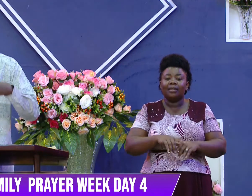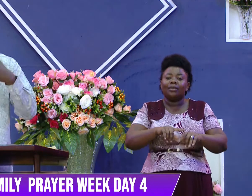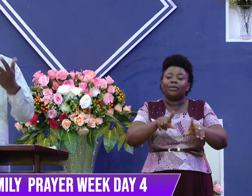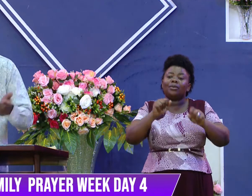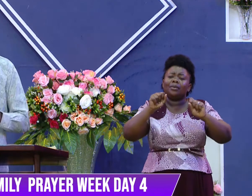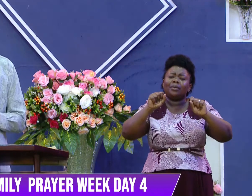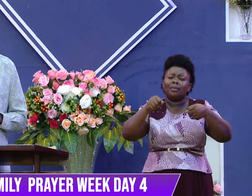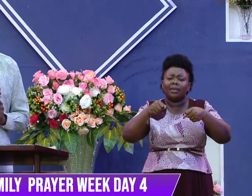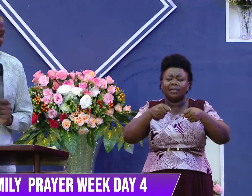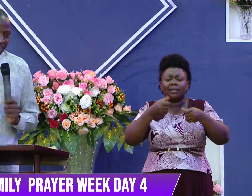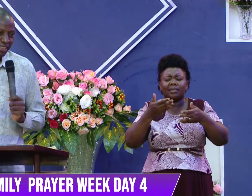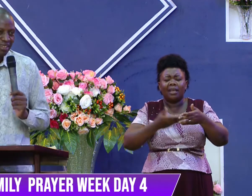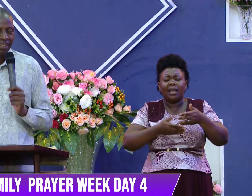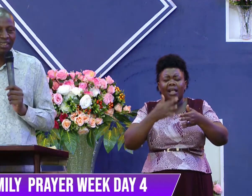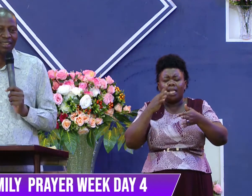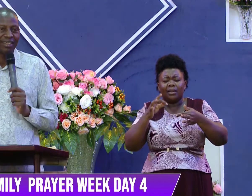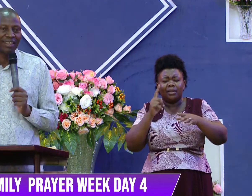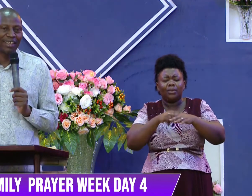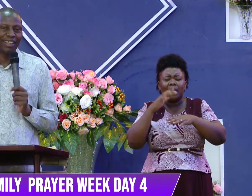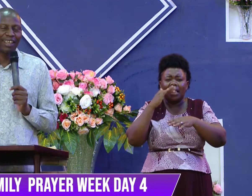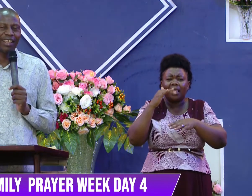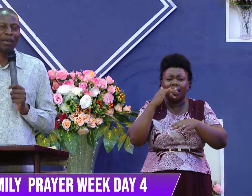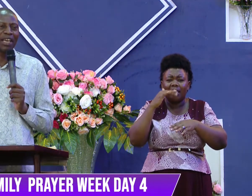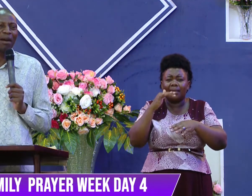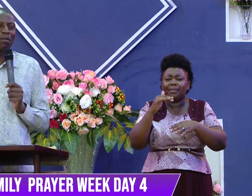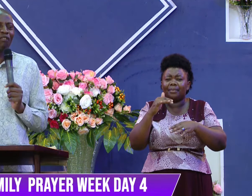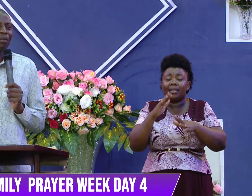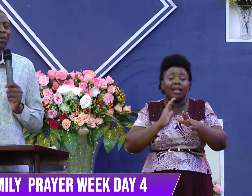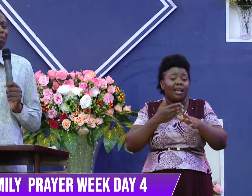we are saved. Therefore, we ought to be that when we are making our